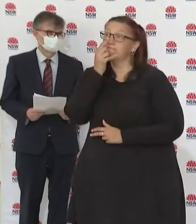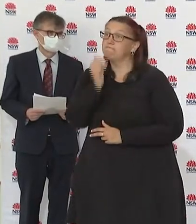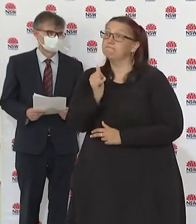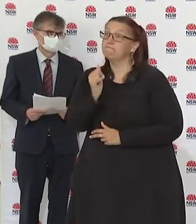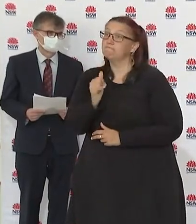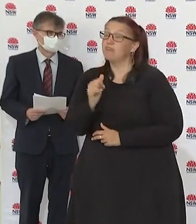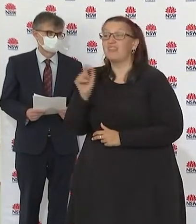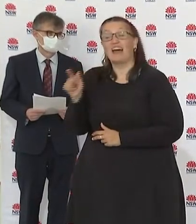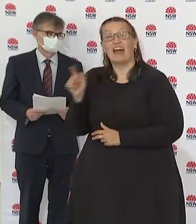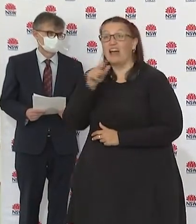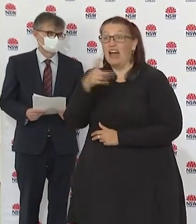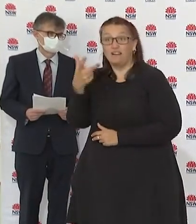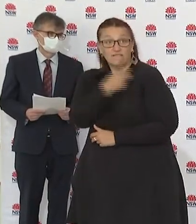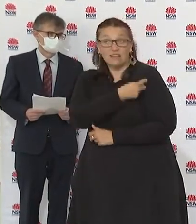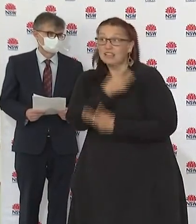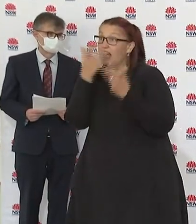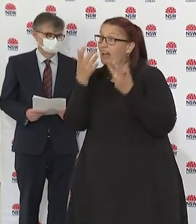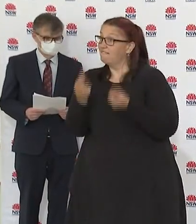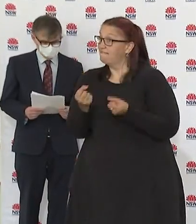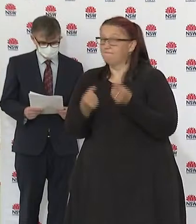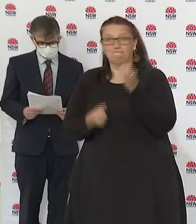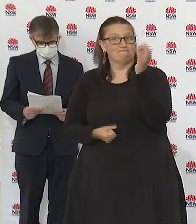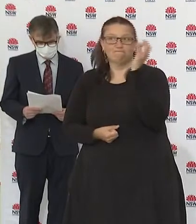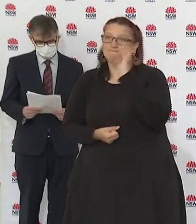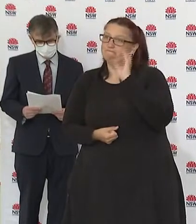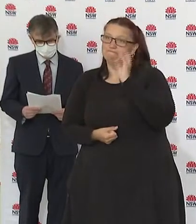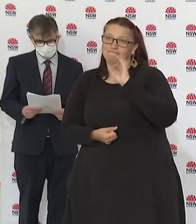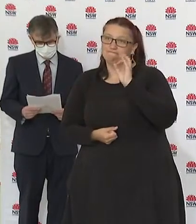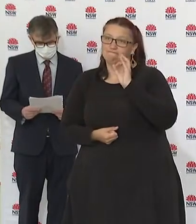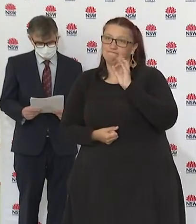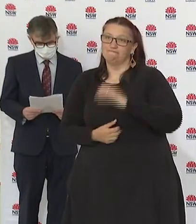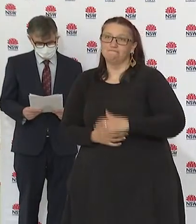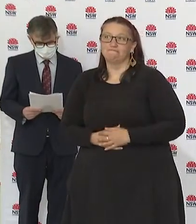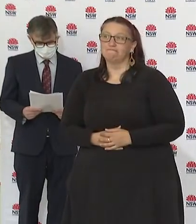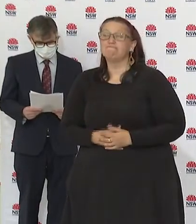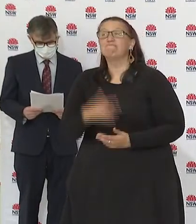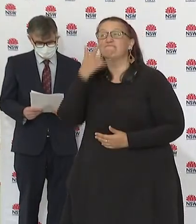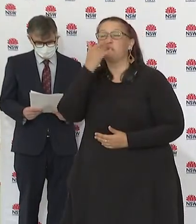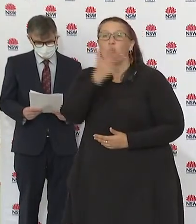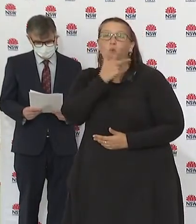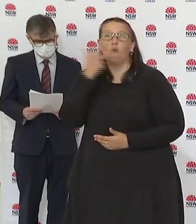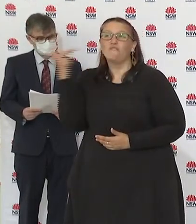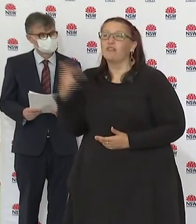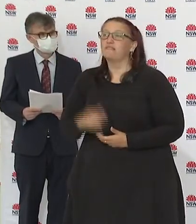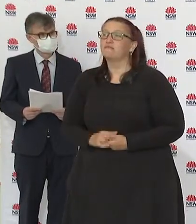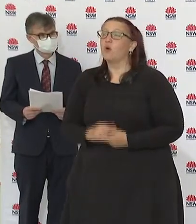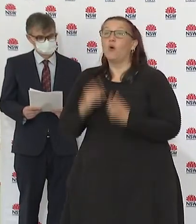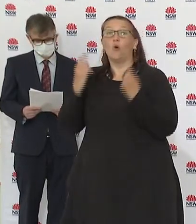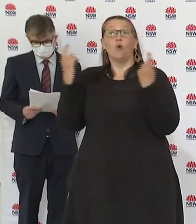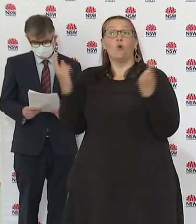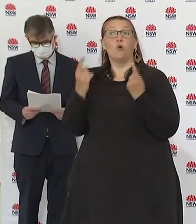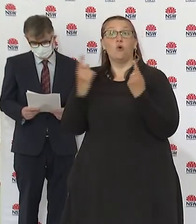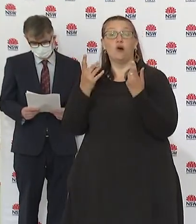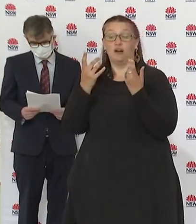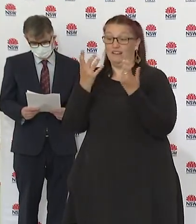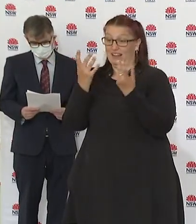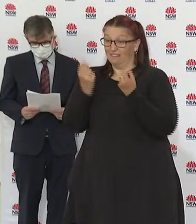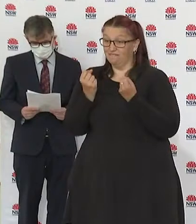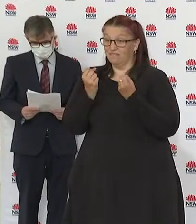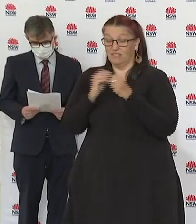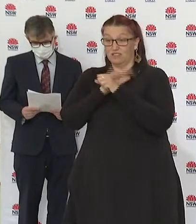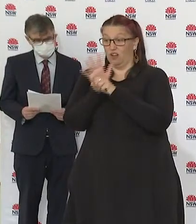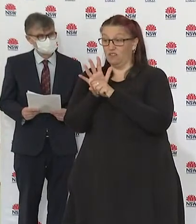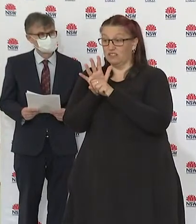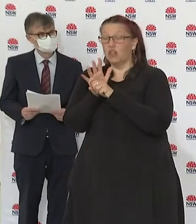is to everybody, please come forward and get the vaccine. Not only are you protecting yourself, but you're protecting those closest to you. Can I